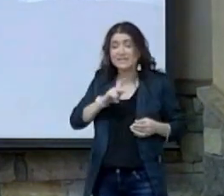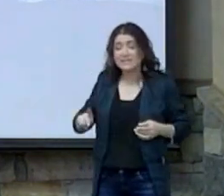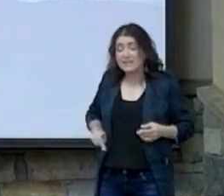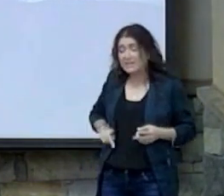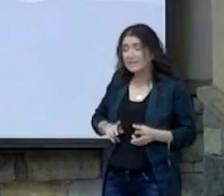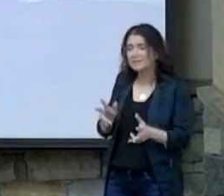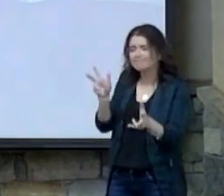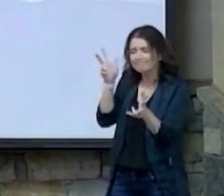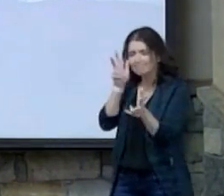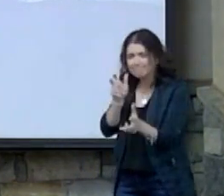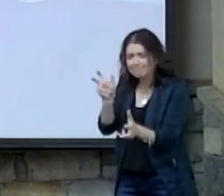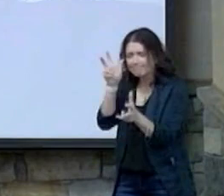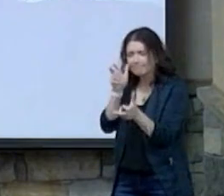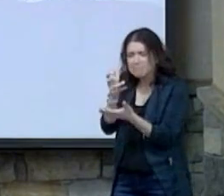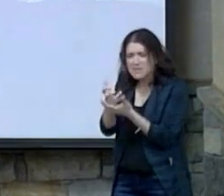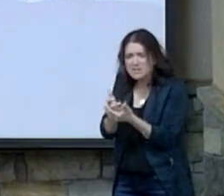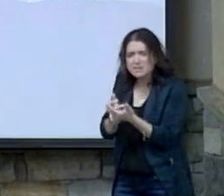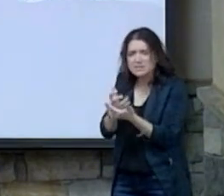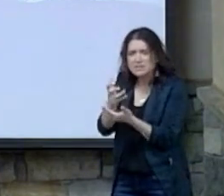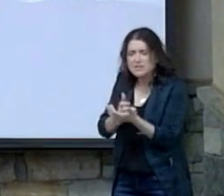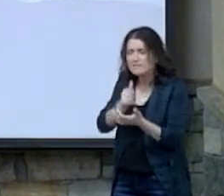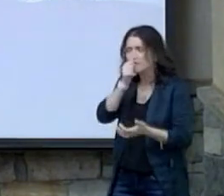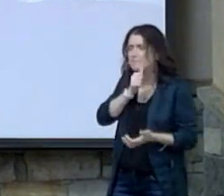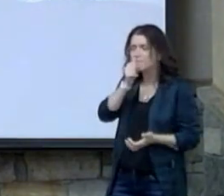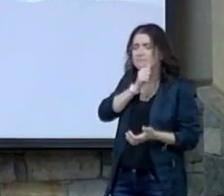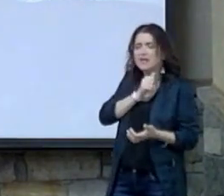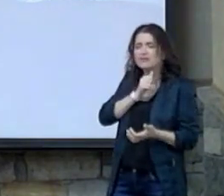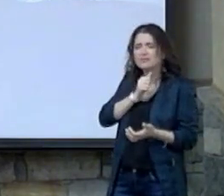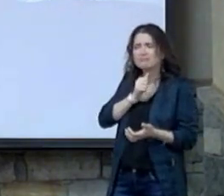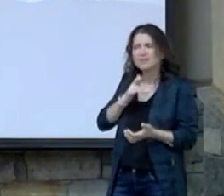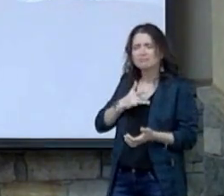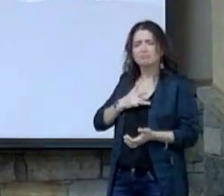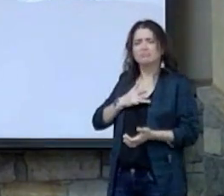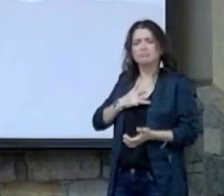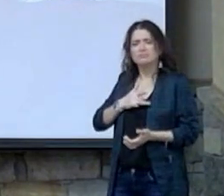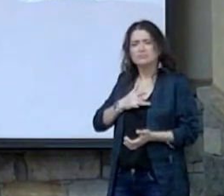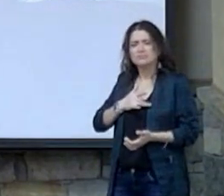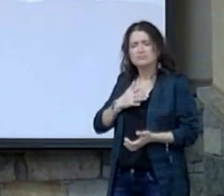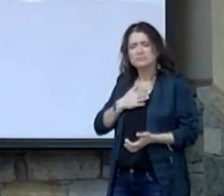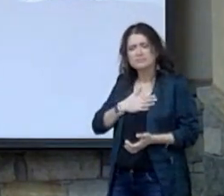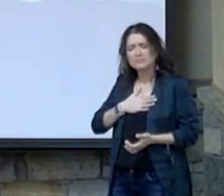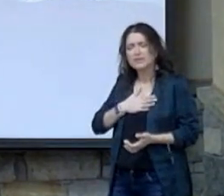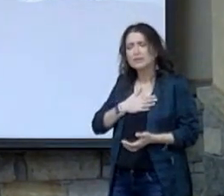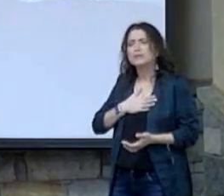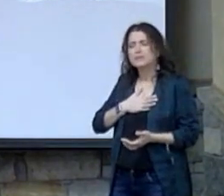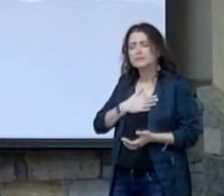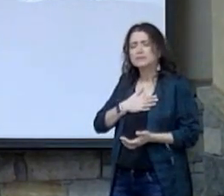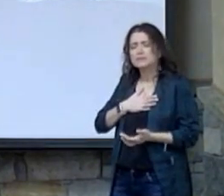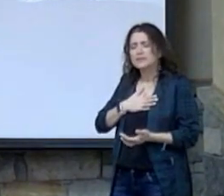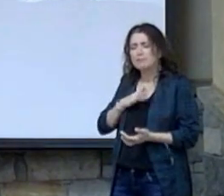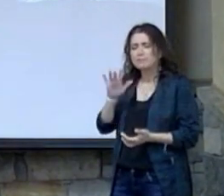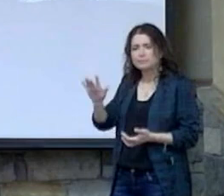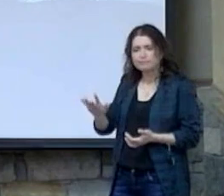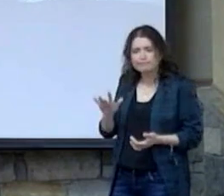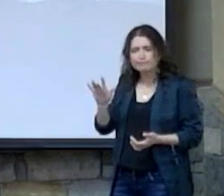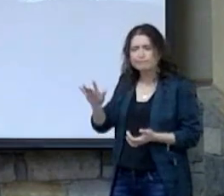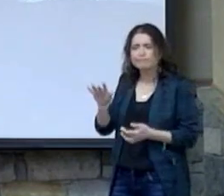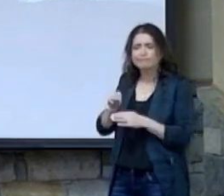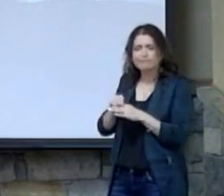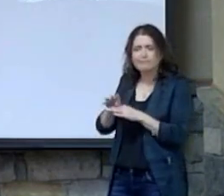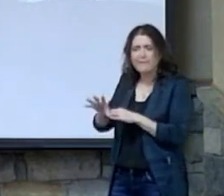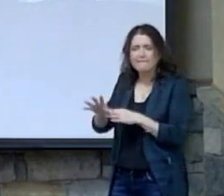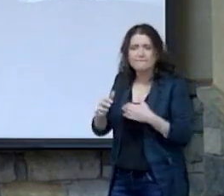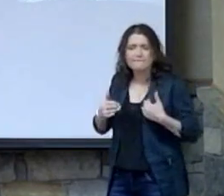for patience, it elicited this sense of pity that caused him to have mercy, which